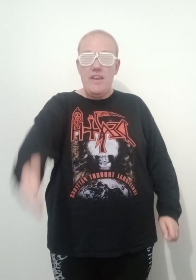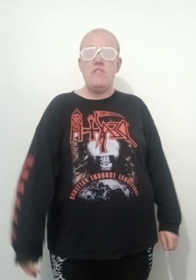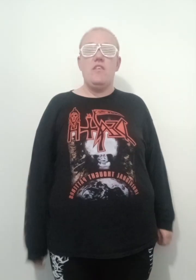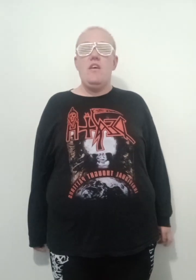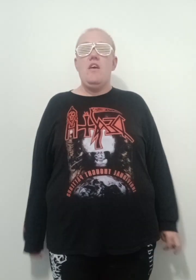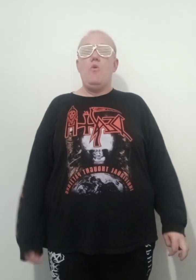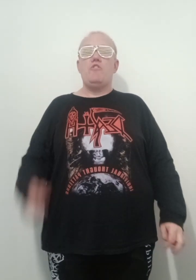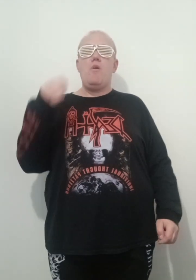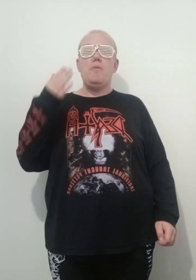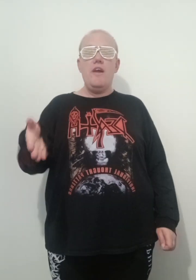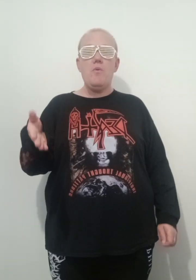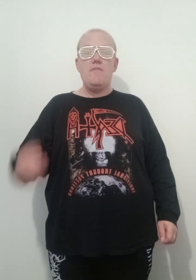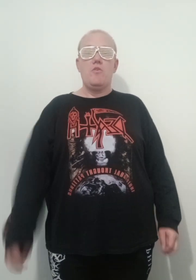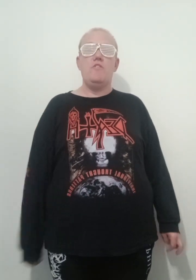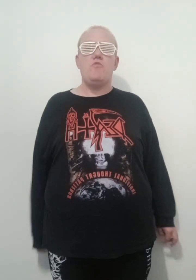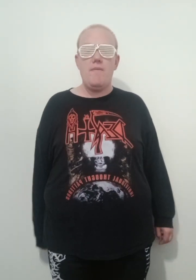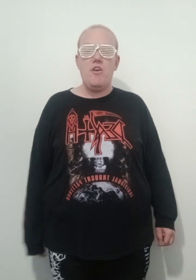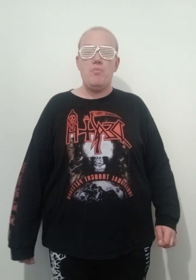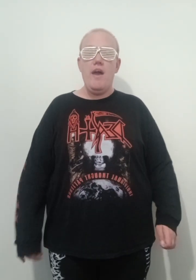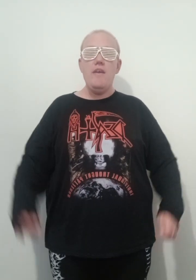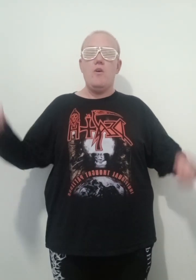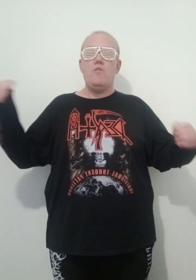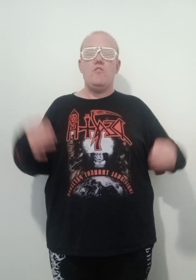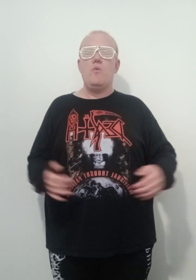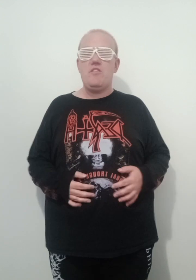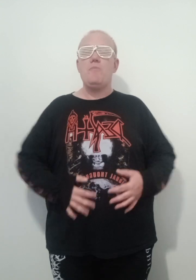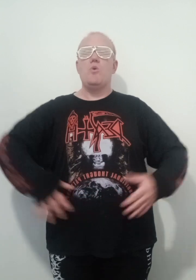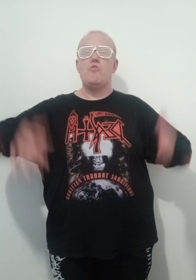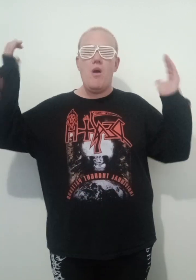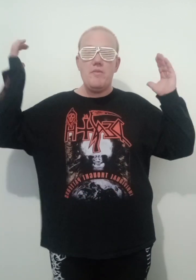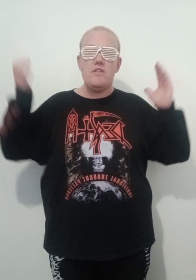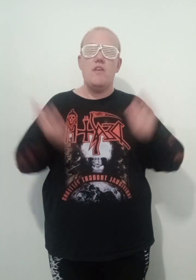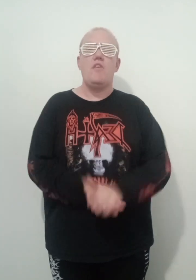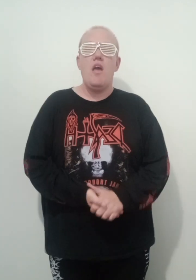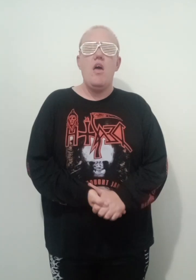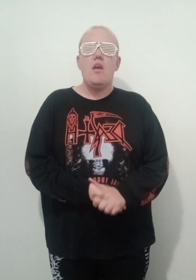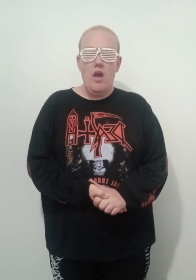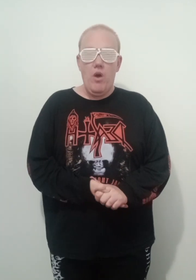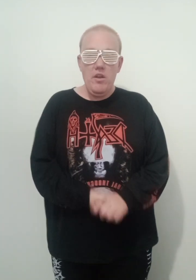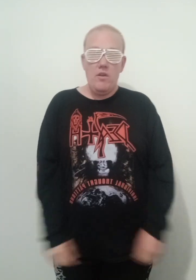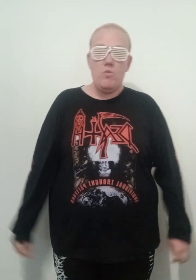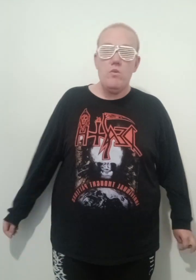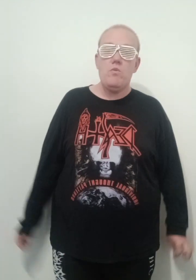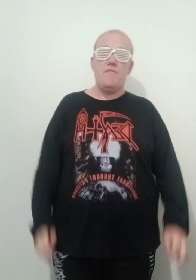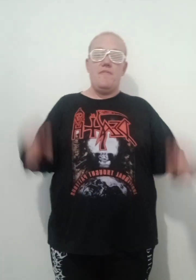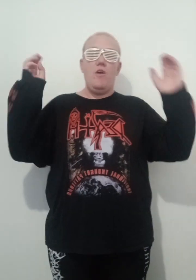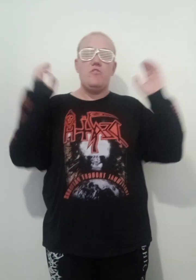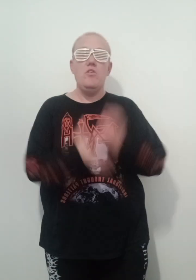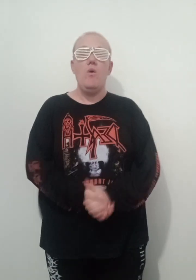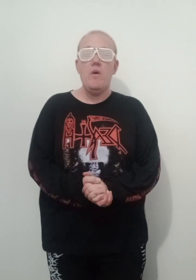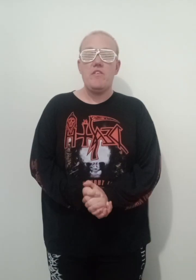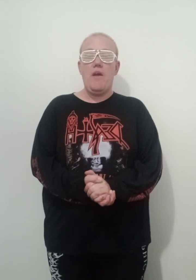days, watching Rugby League, whenever Roosters Rabbitohs play, there's always some sort of drama that does go on with those 2 always going at